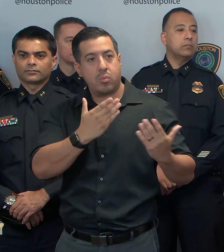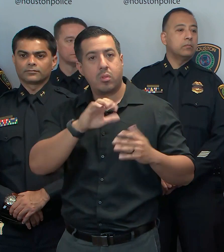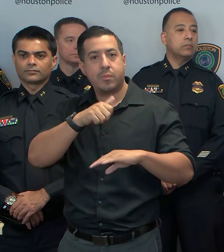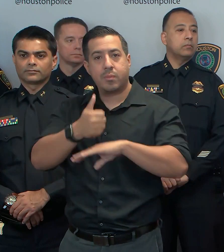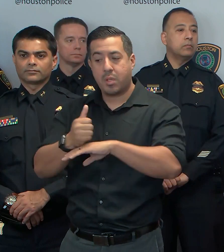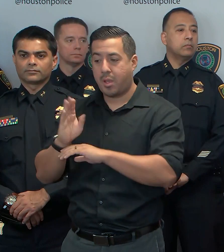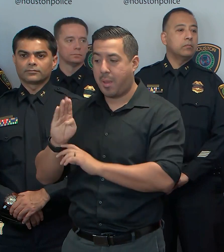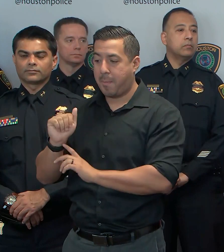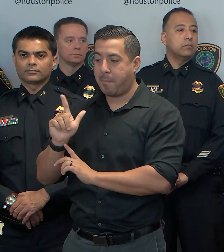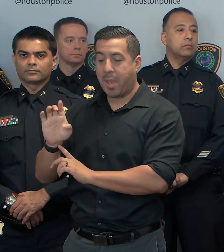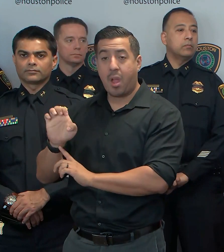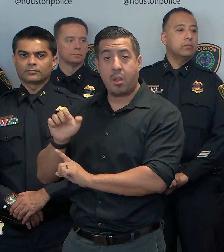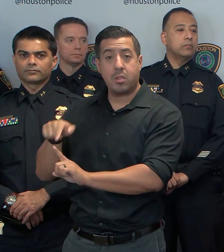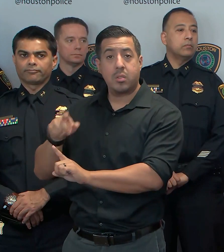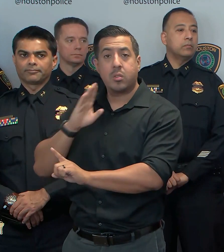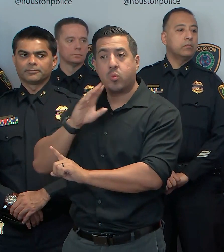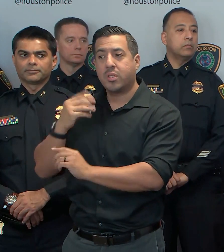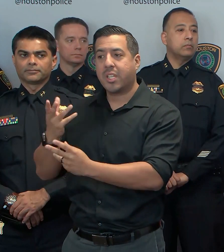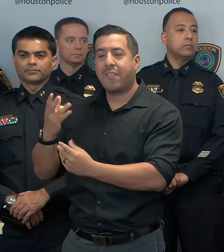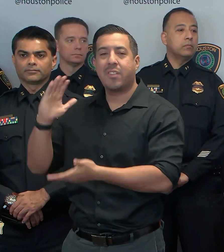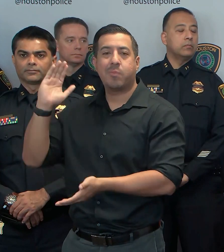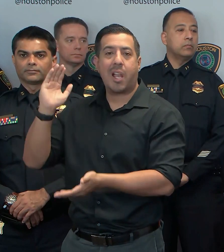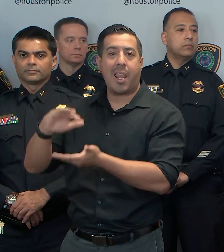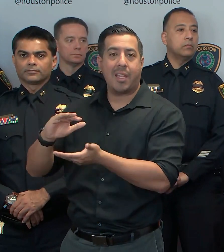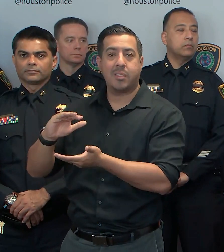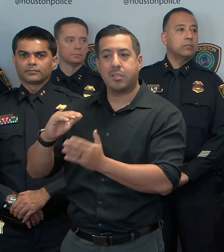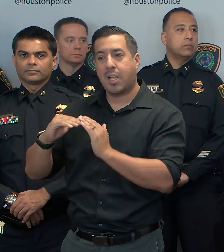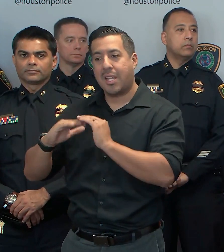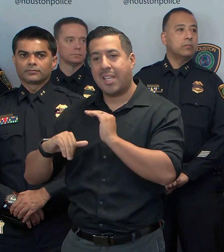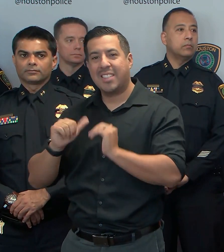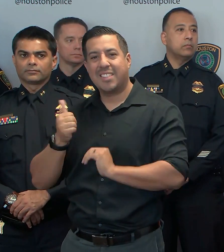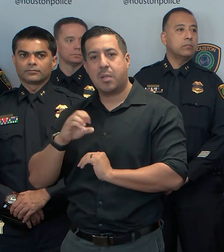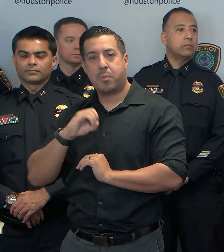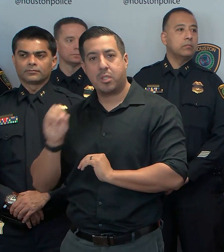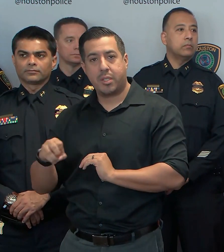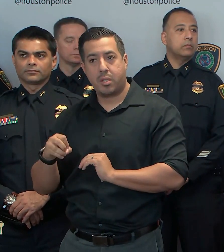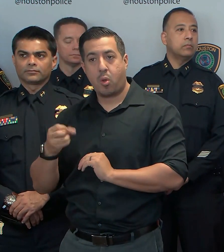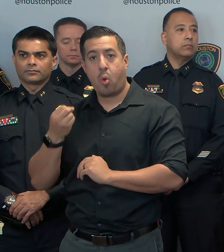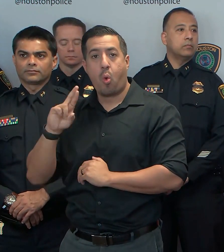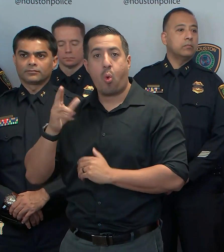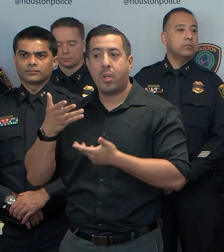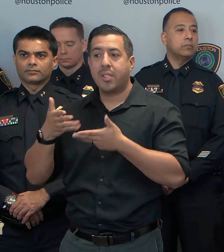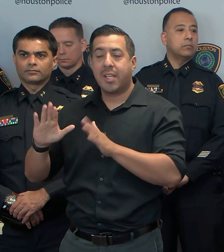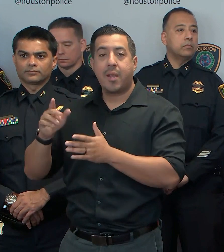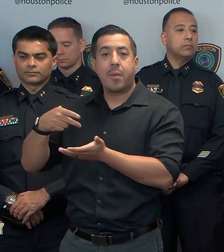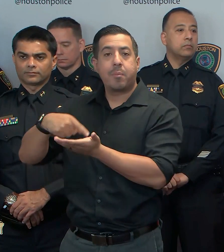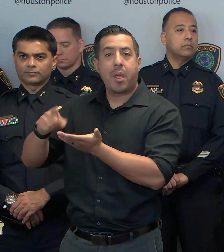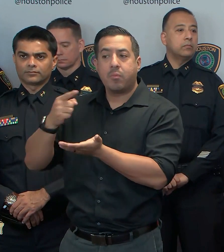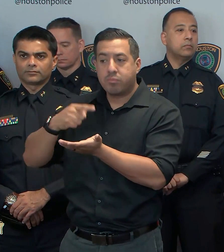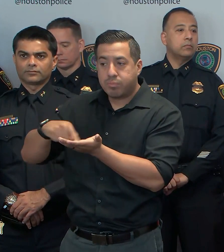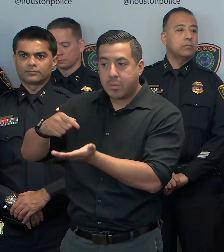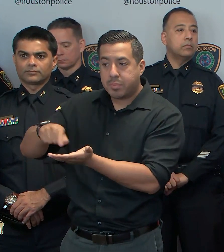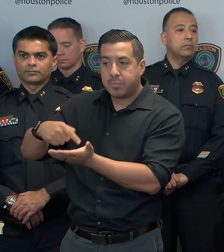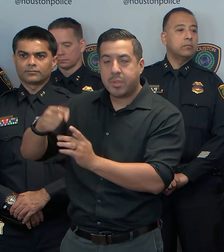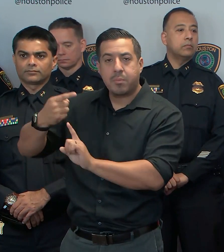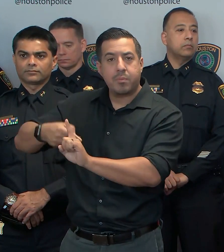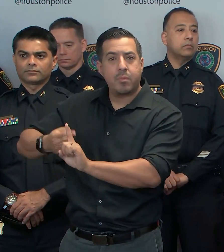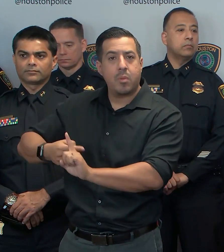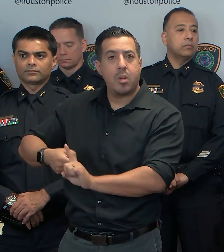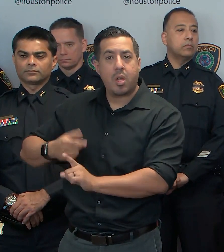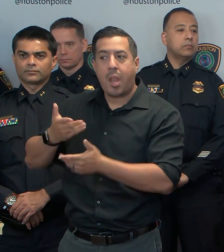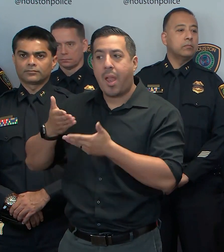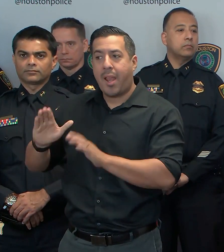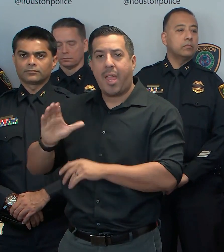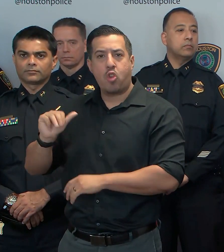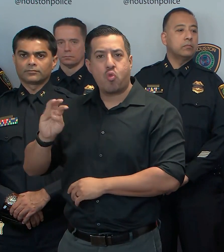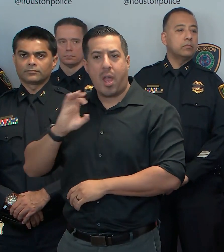bond companies are charging less than the 10% minimum or allowing a layaway system, allowing violent criminals back on